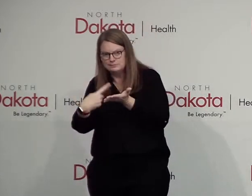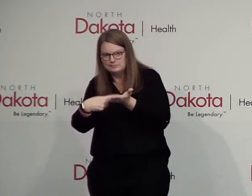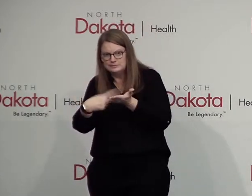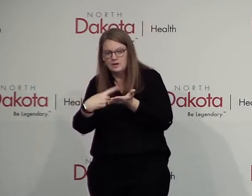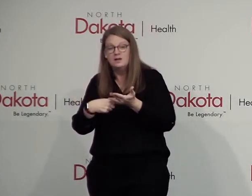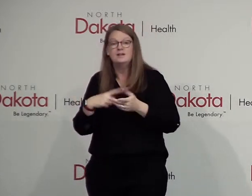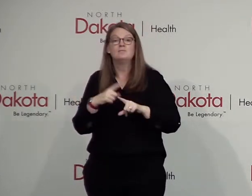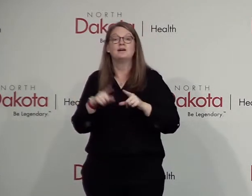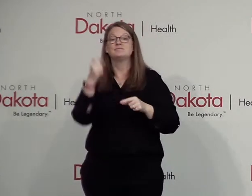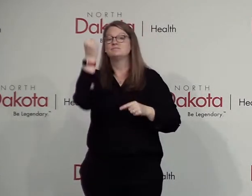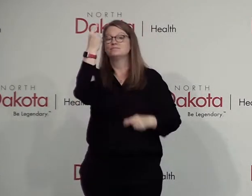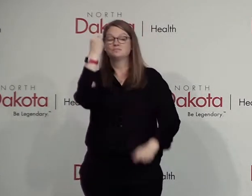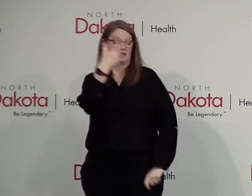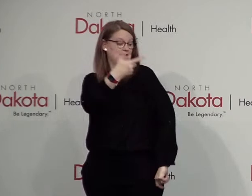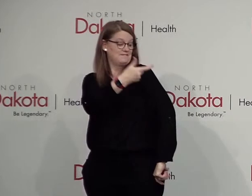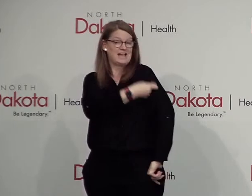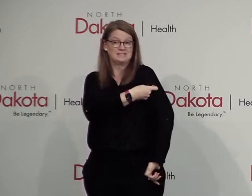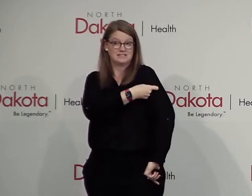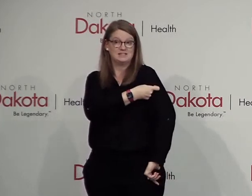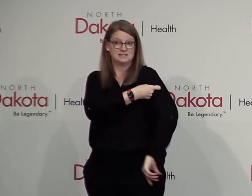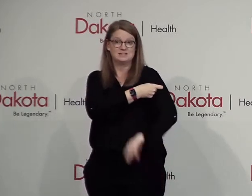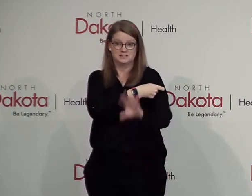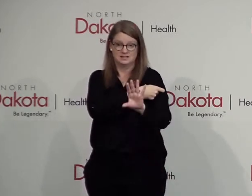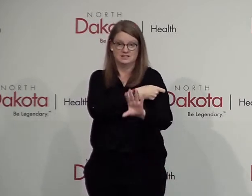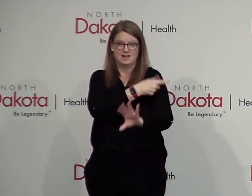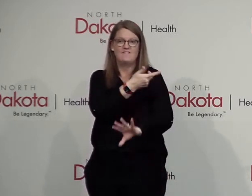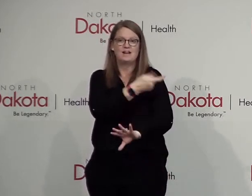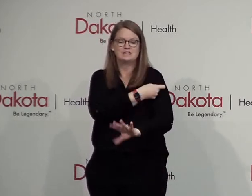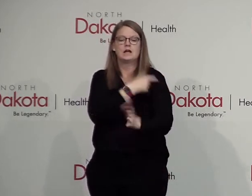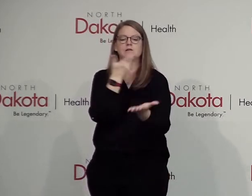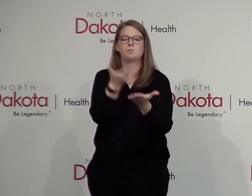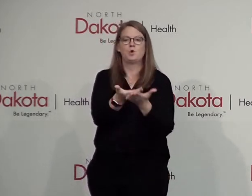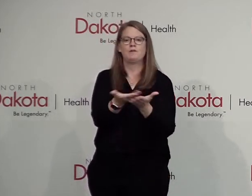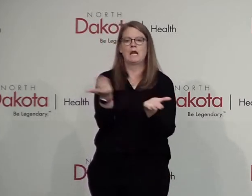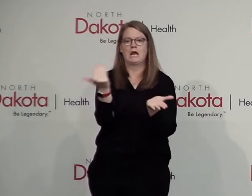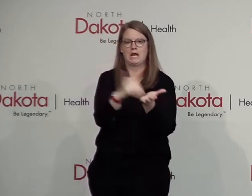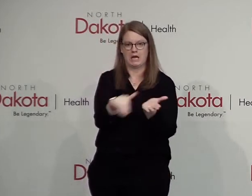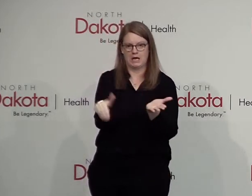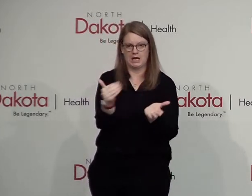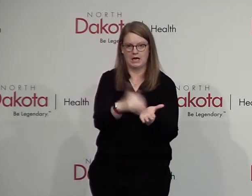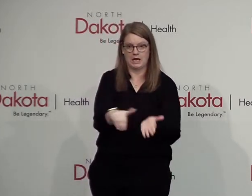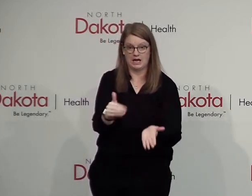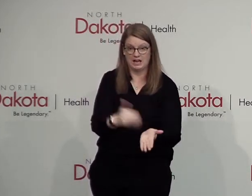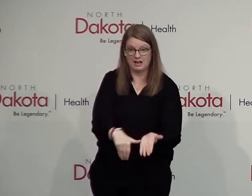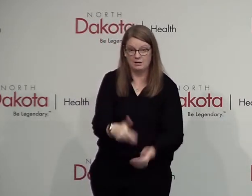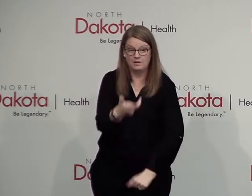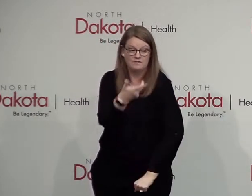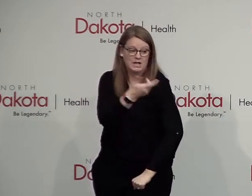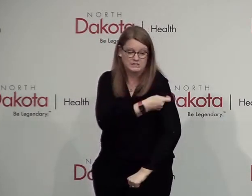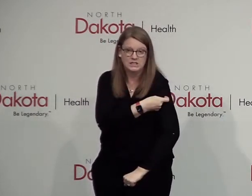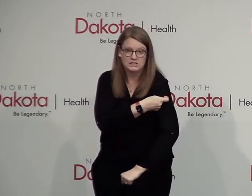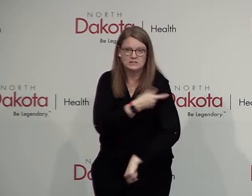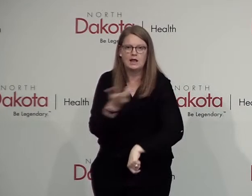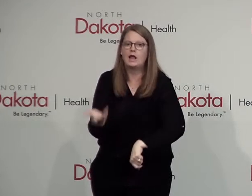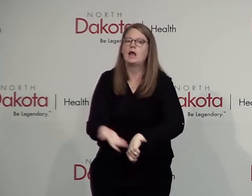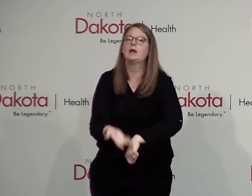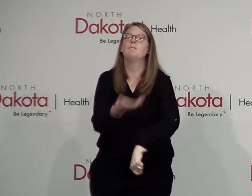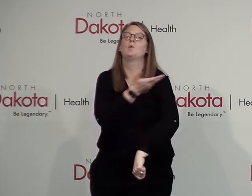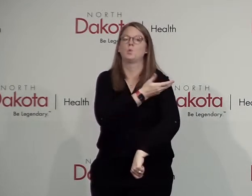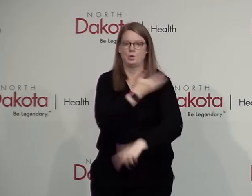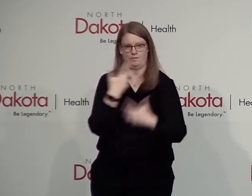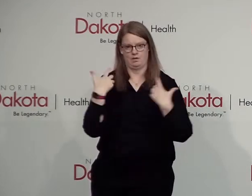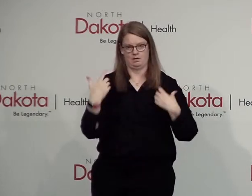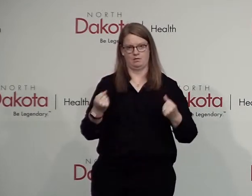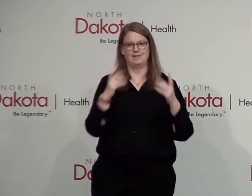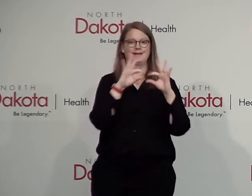vaccines need to be understood that it's been proven over history that vaccines are the thing that help improve health in